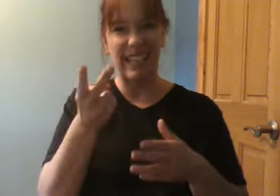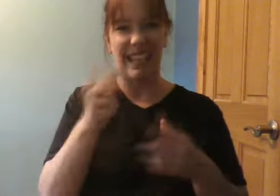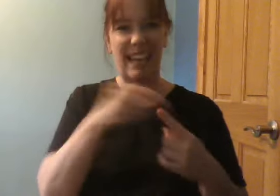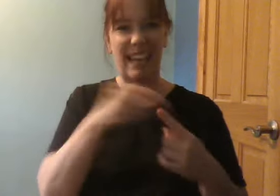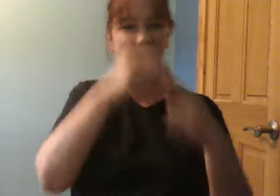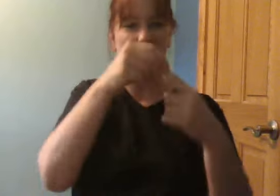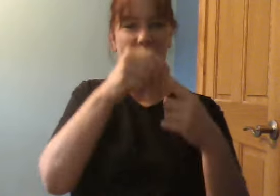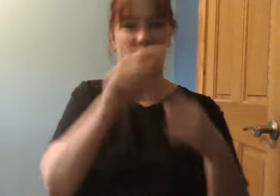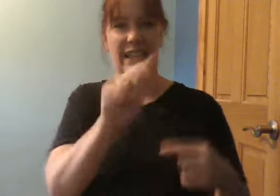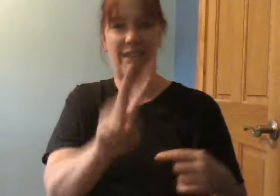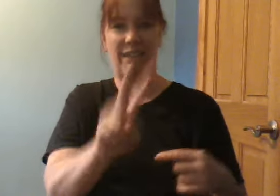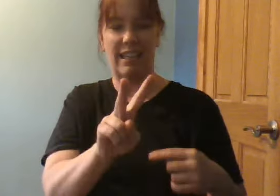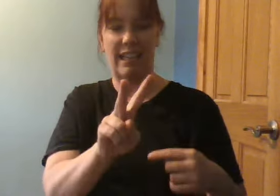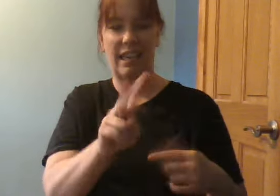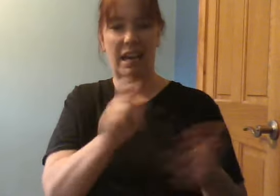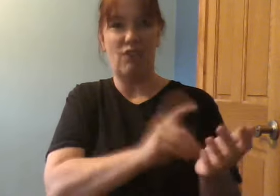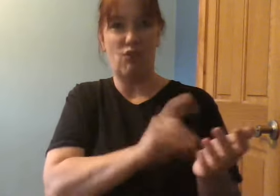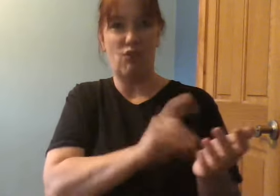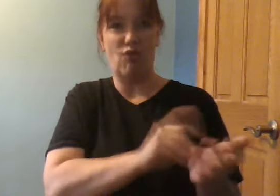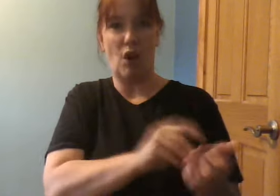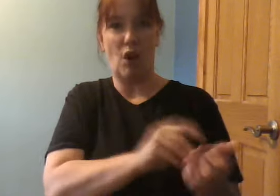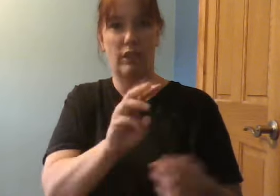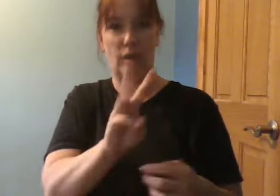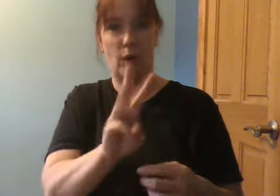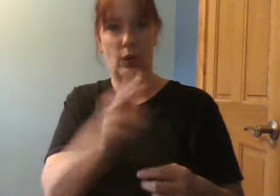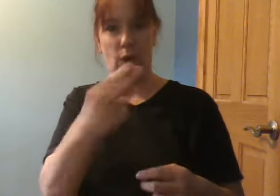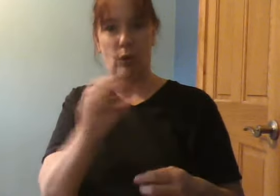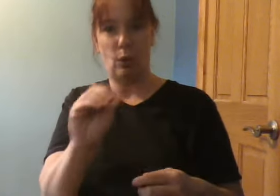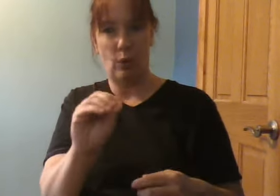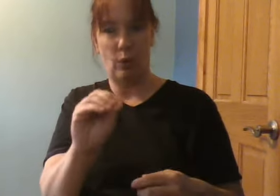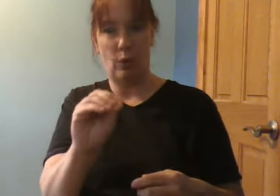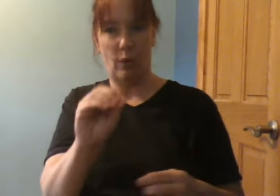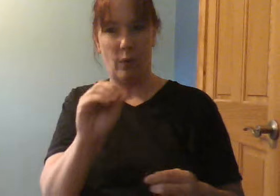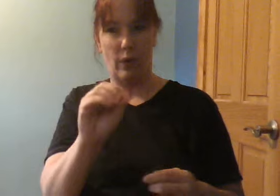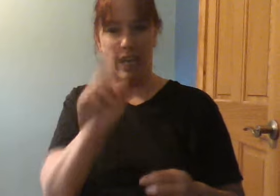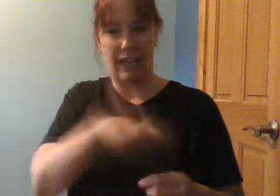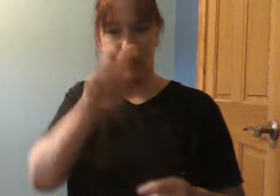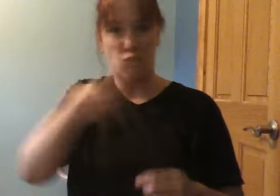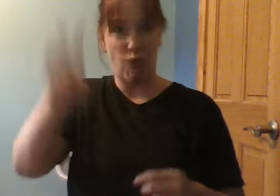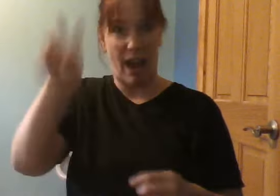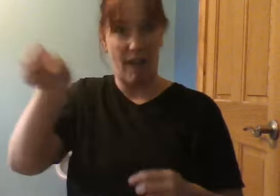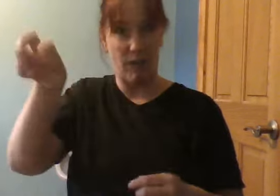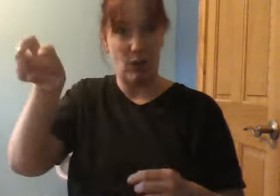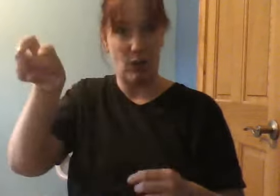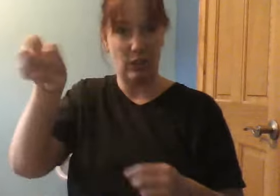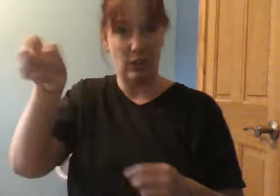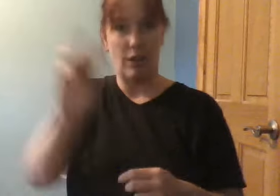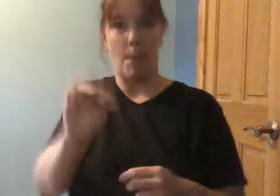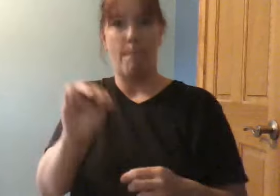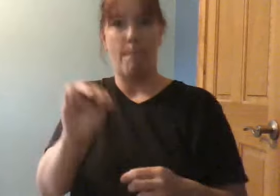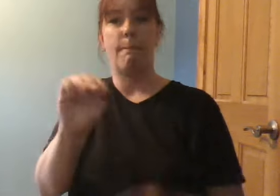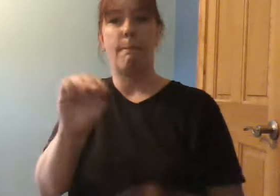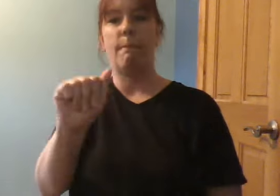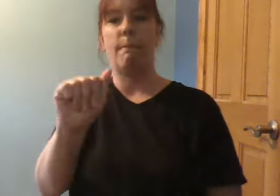to Mars in a bus, I should say again for our foreign students, that doesn't happen in every episode. This was a very special case. So